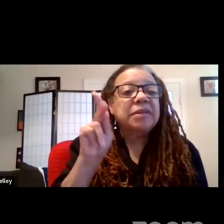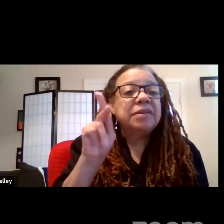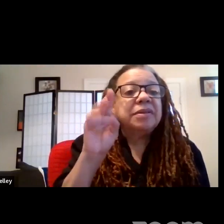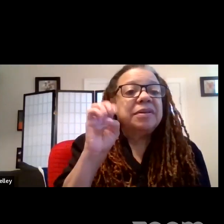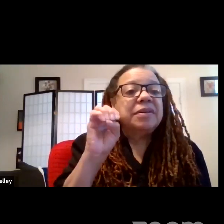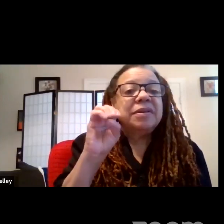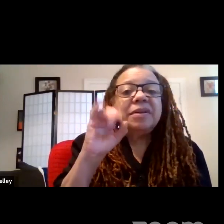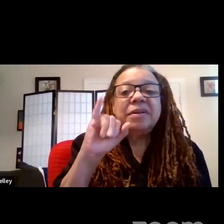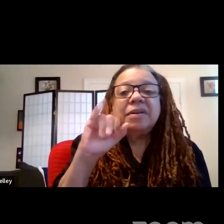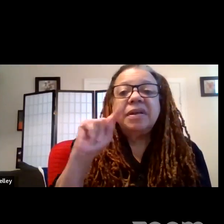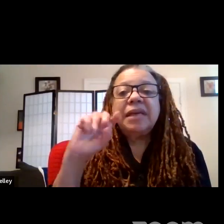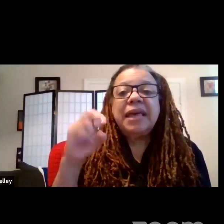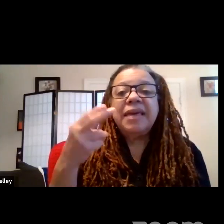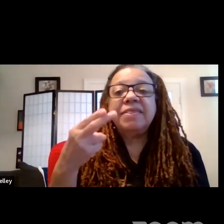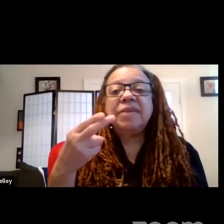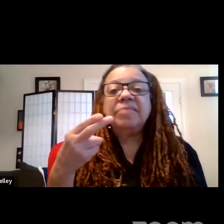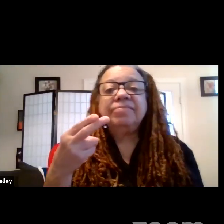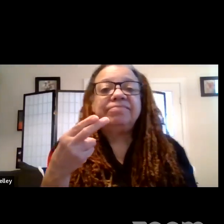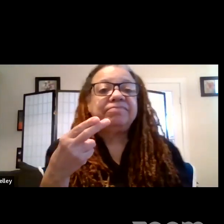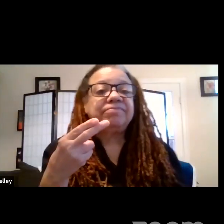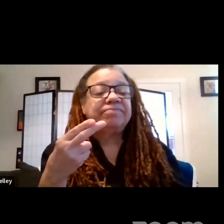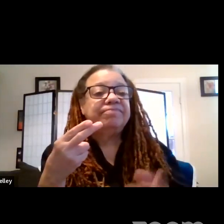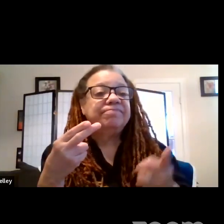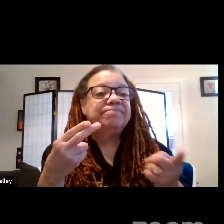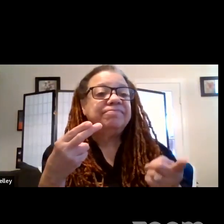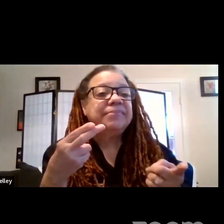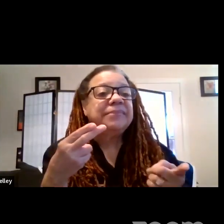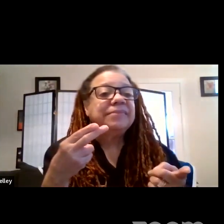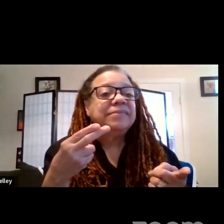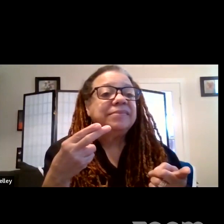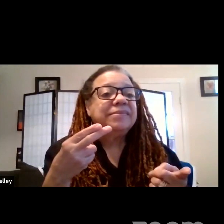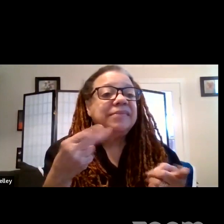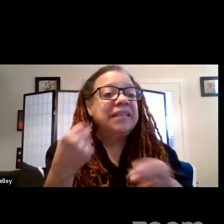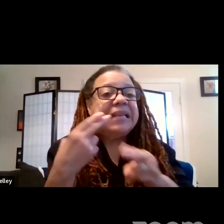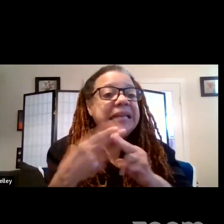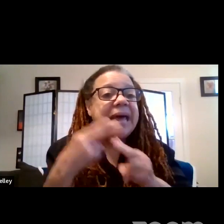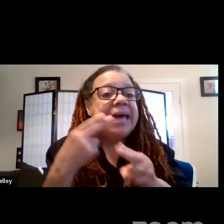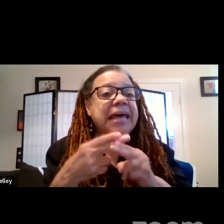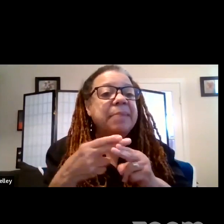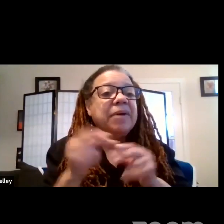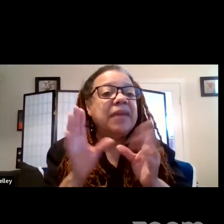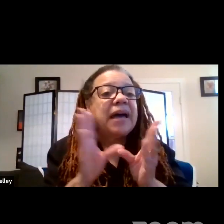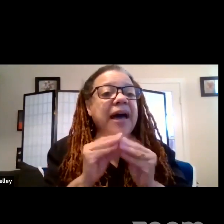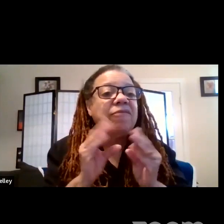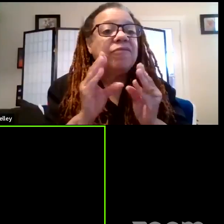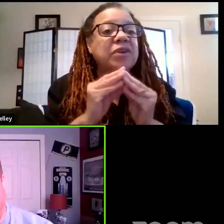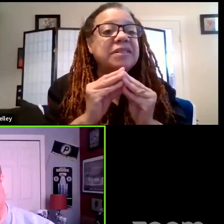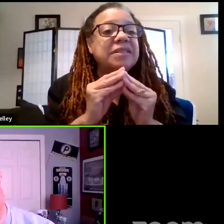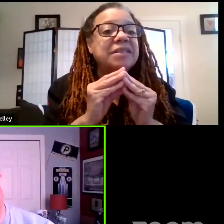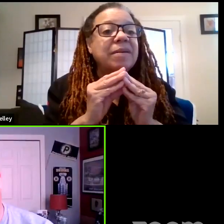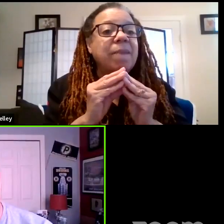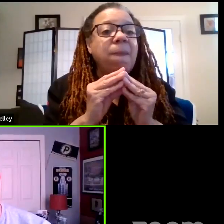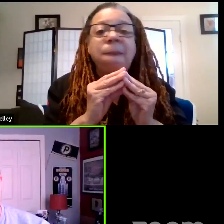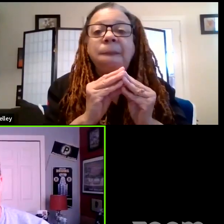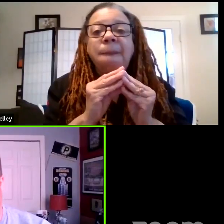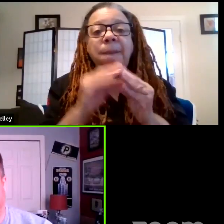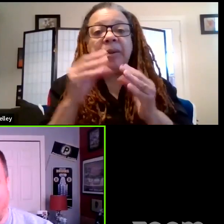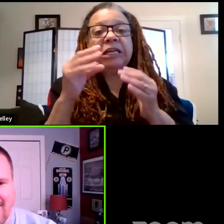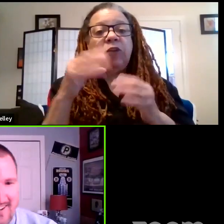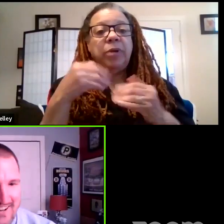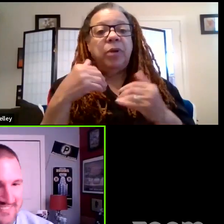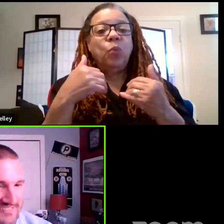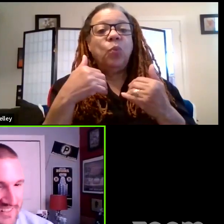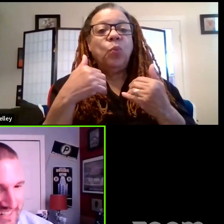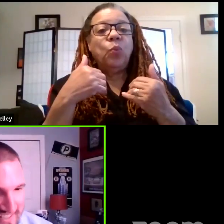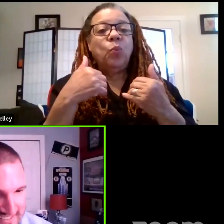Is that, I mean, since we're just paused there. The name of it, Keith? Yeah, we have a name for